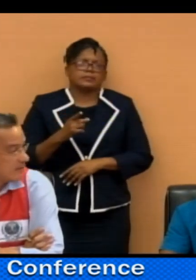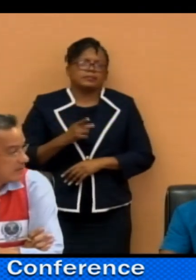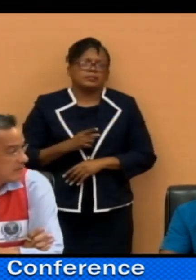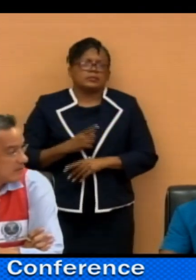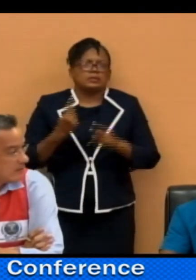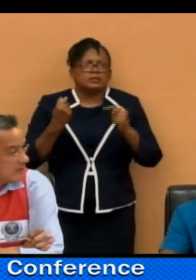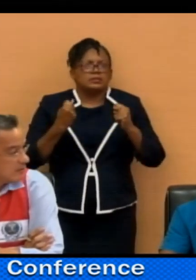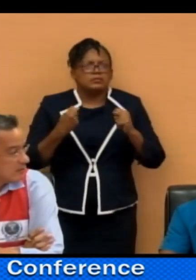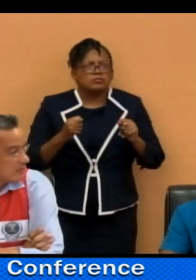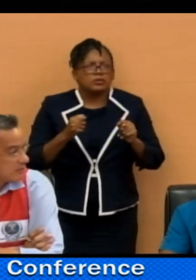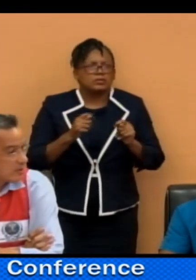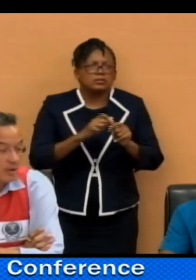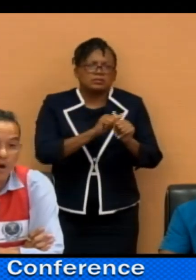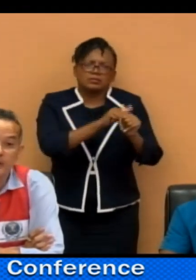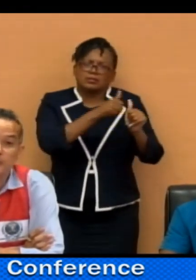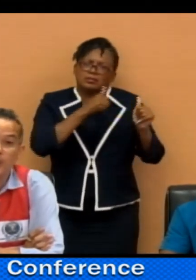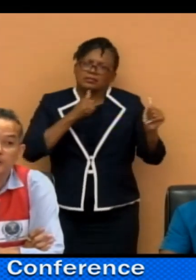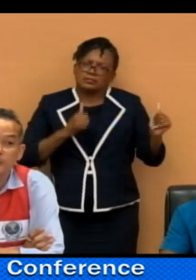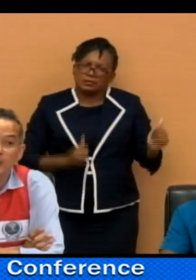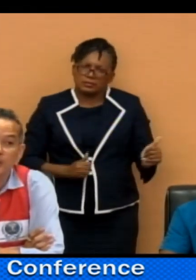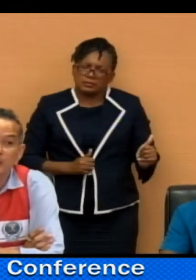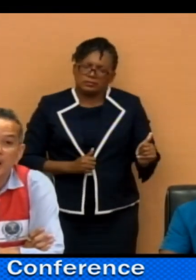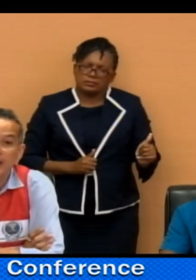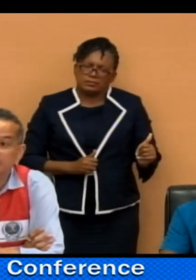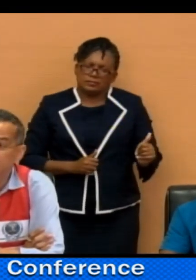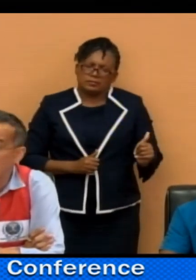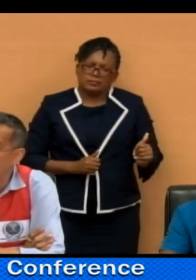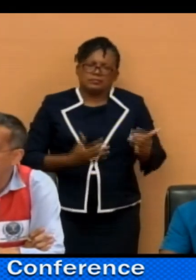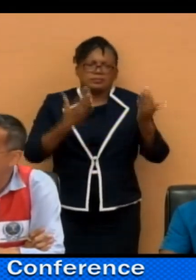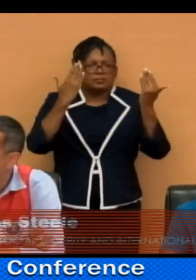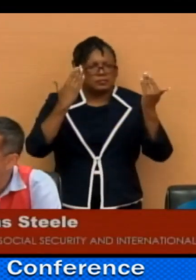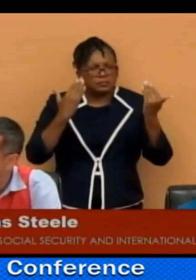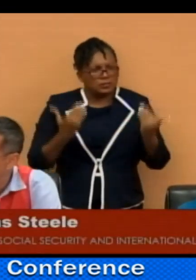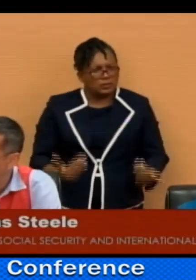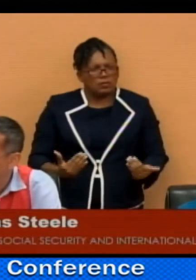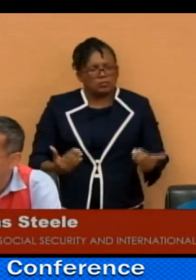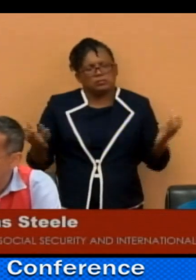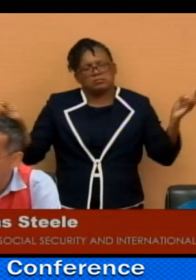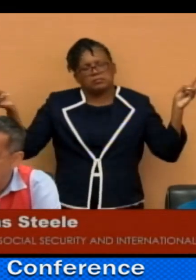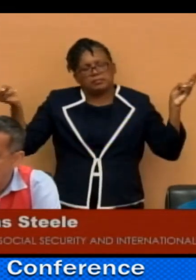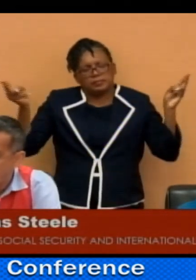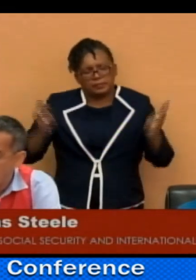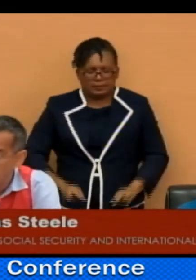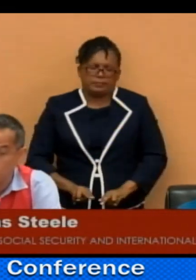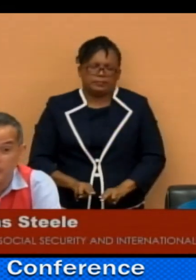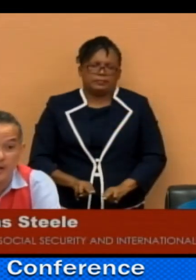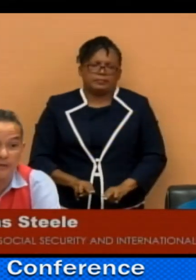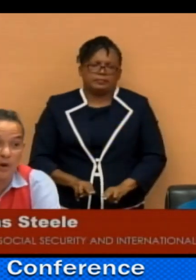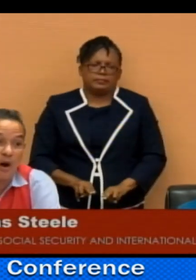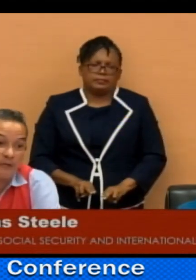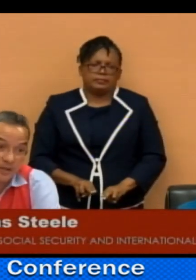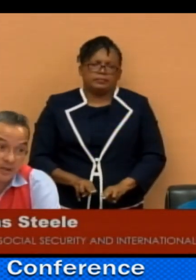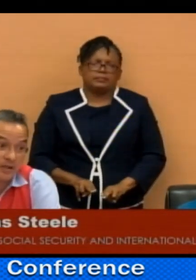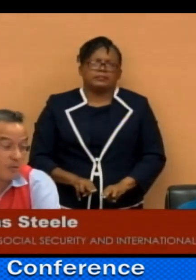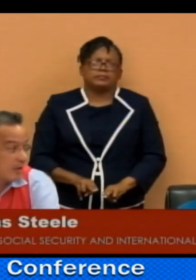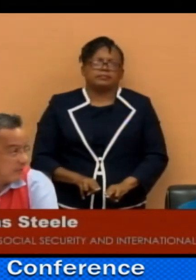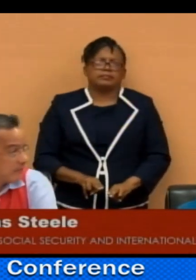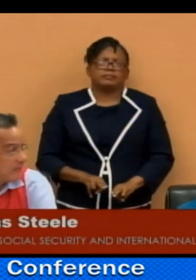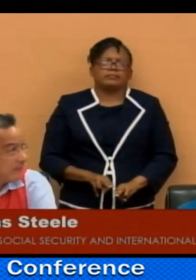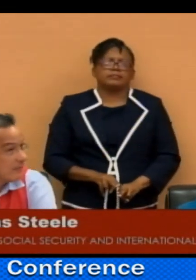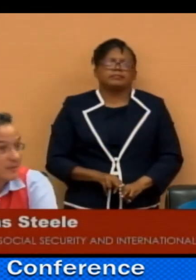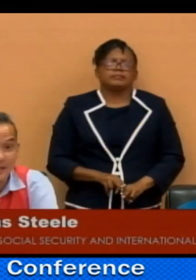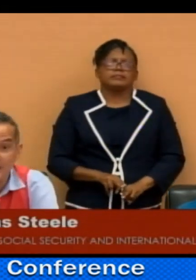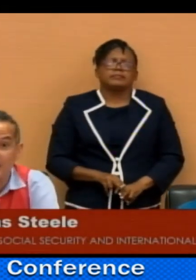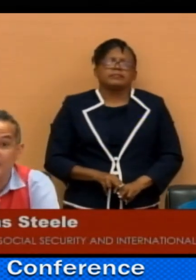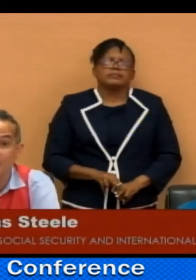delay for as long as possible has now happened. So therefore, obviously, we